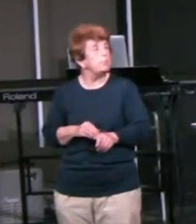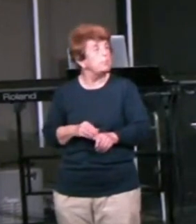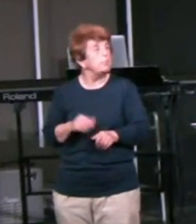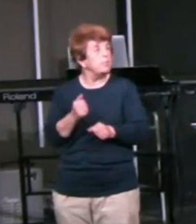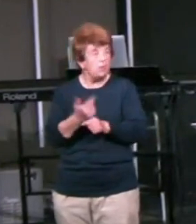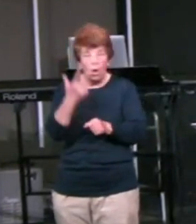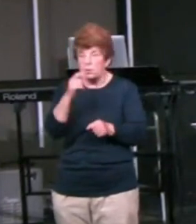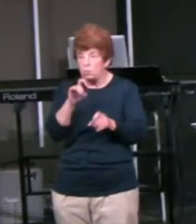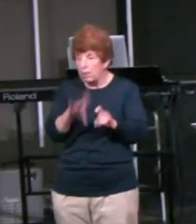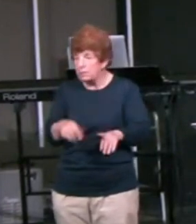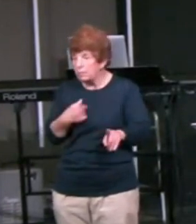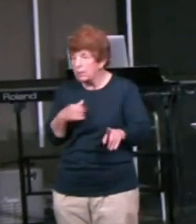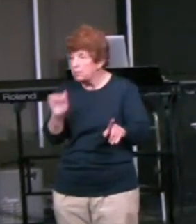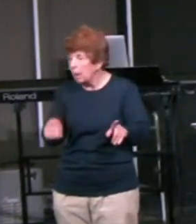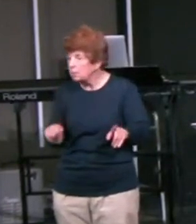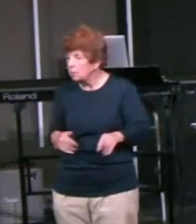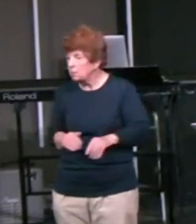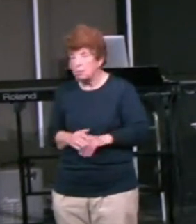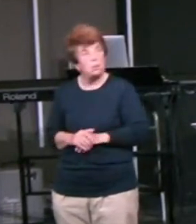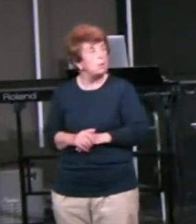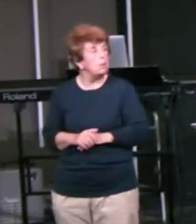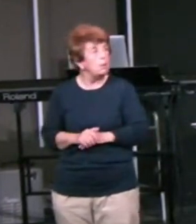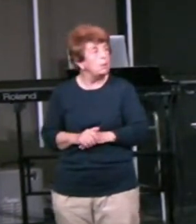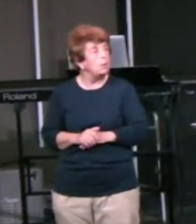has God blessed me.